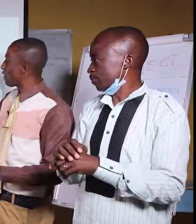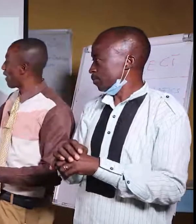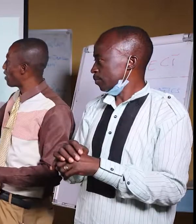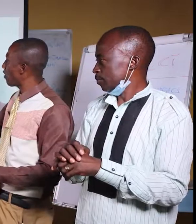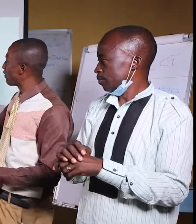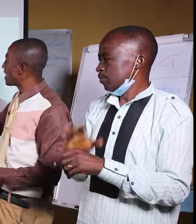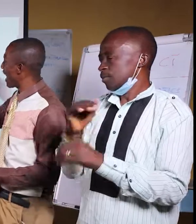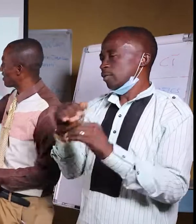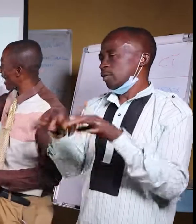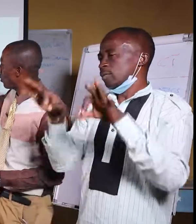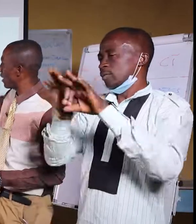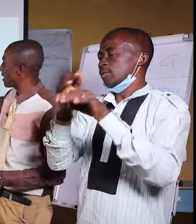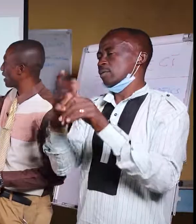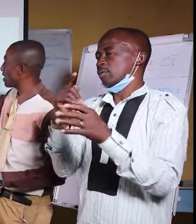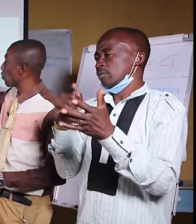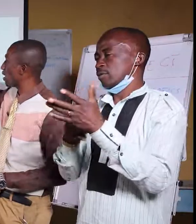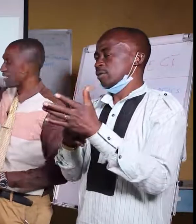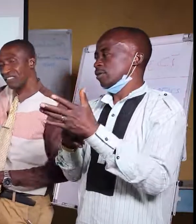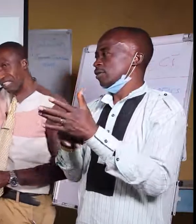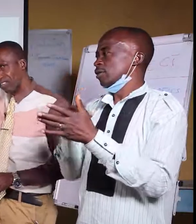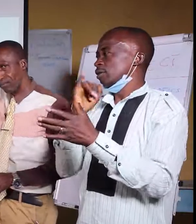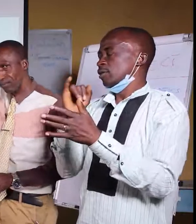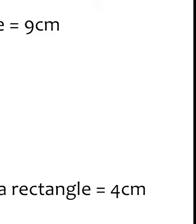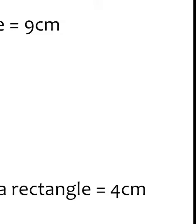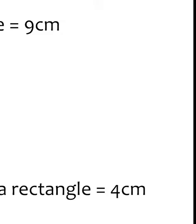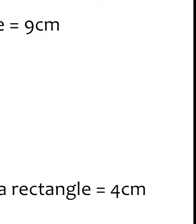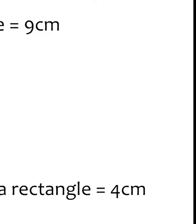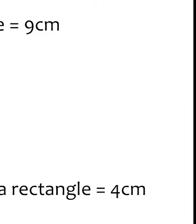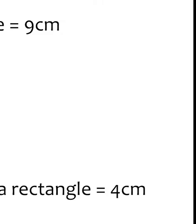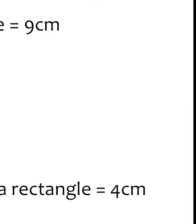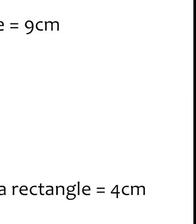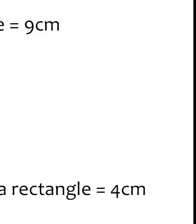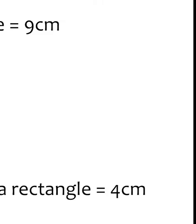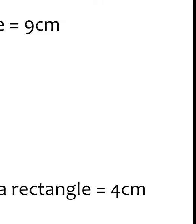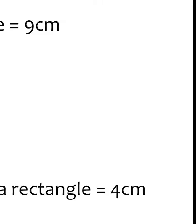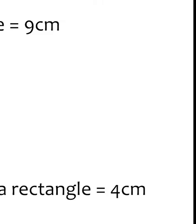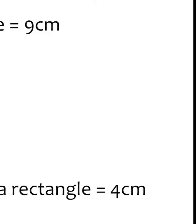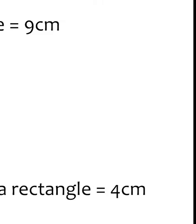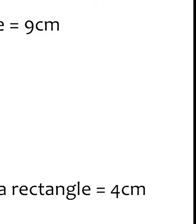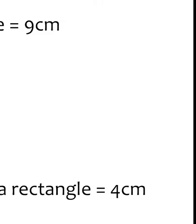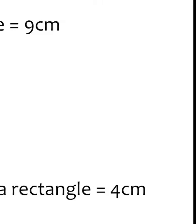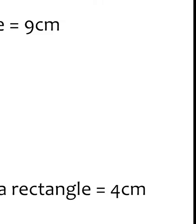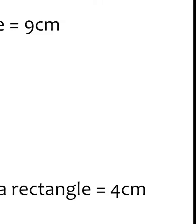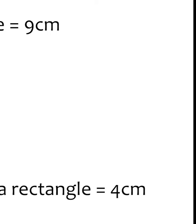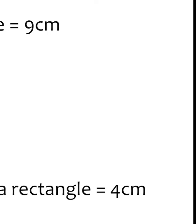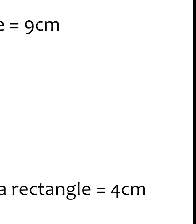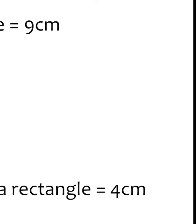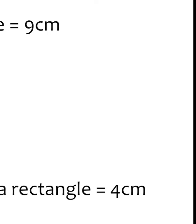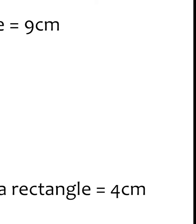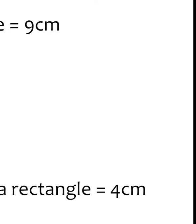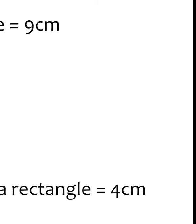And the value of d as calculated is what? Is 6. So that gives us 9 times